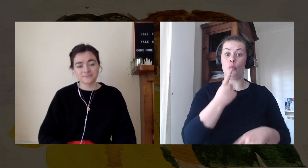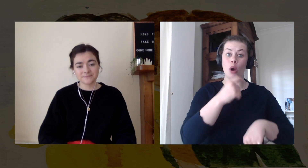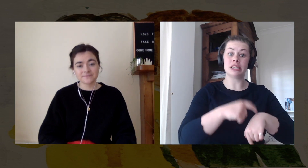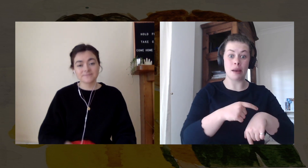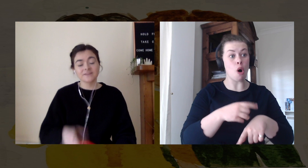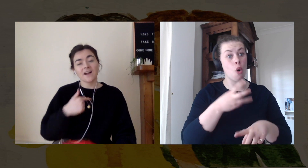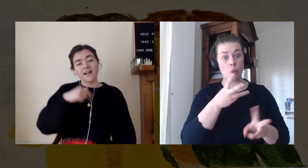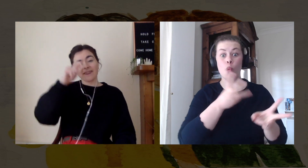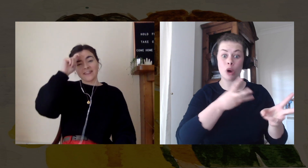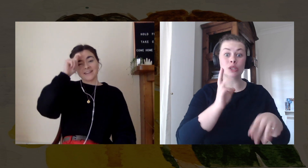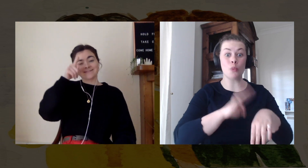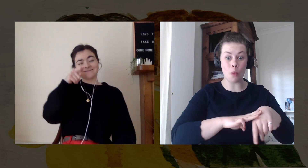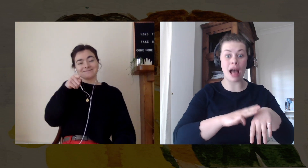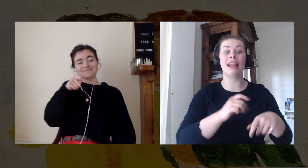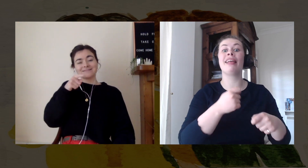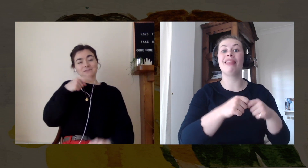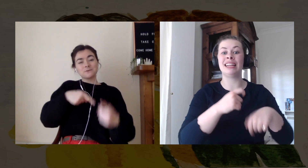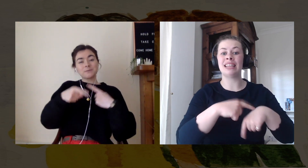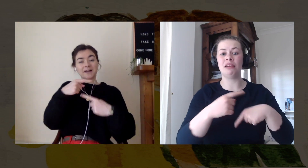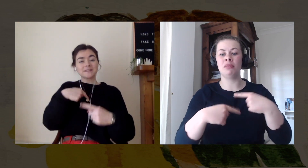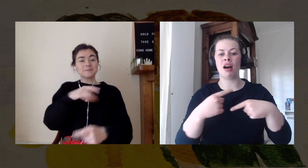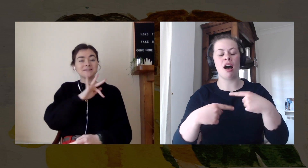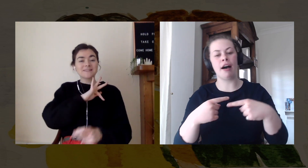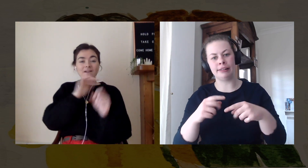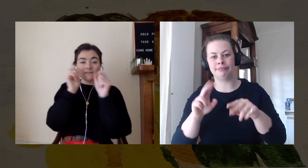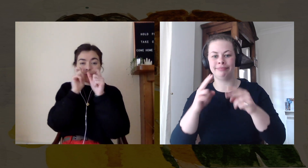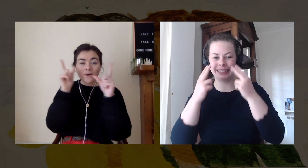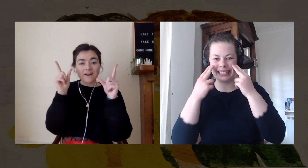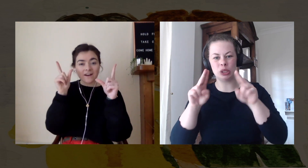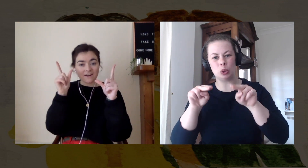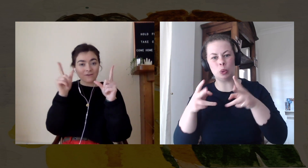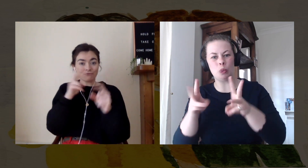yourself. Self-aware of yourself. That wasn't a good sentence, was it?